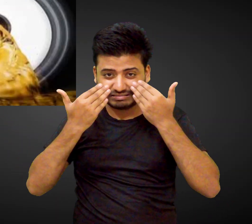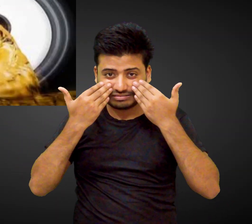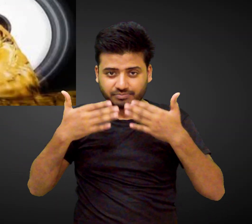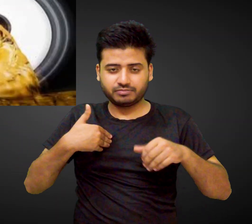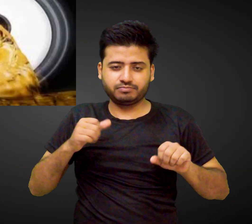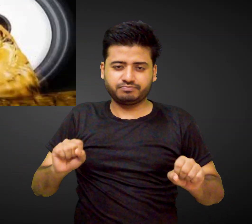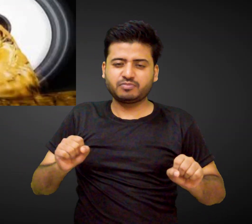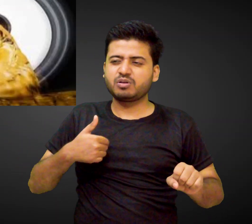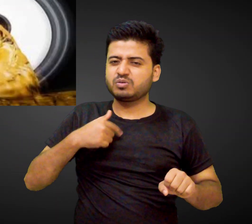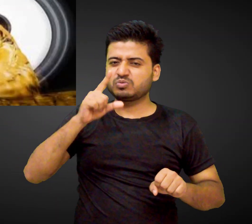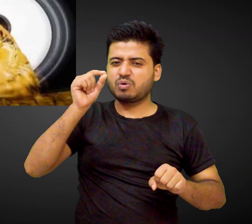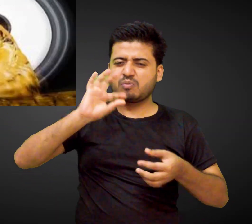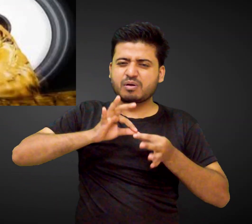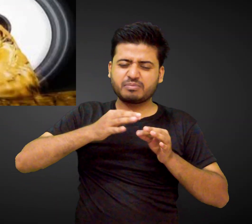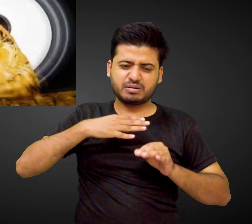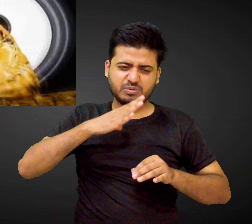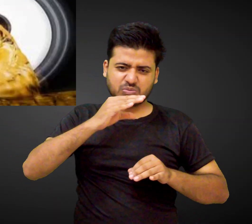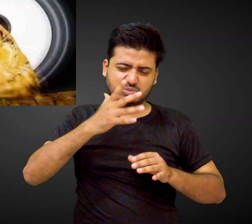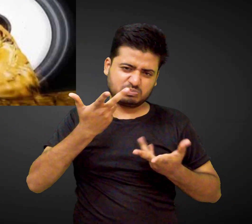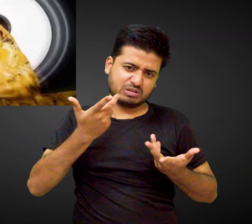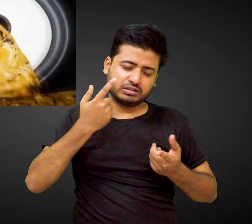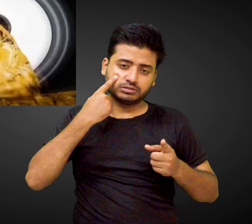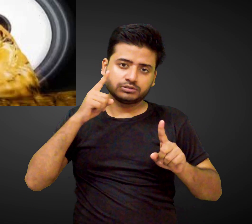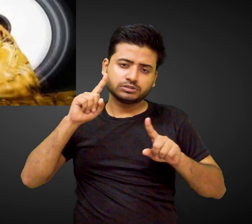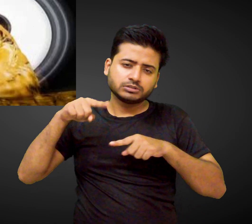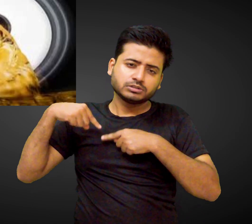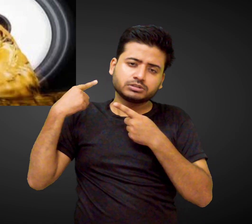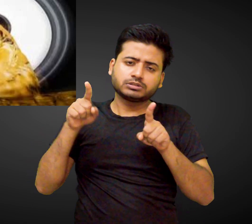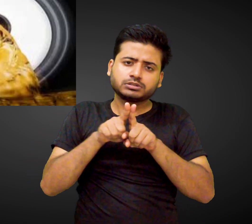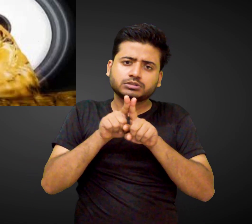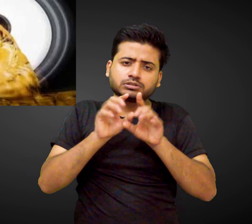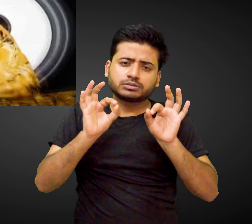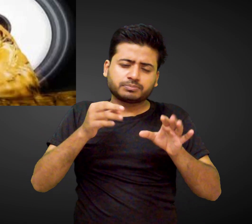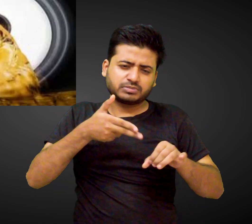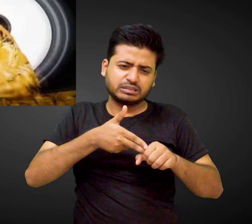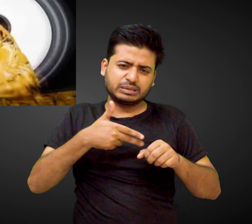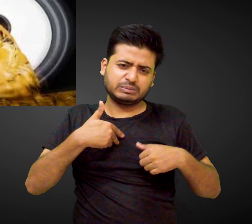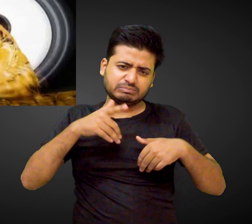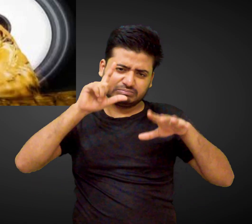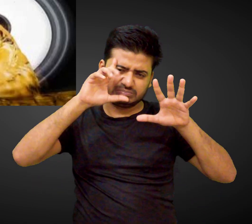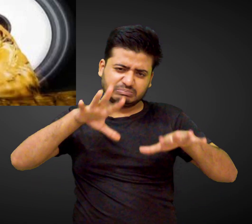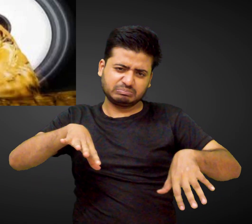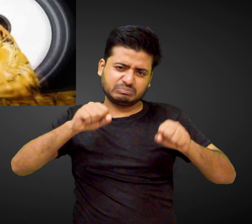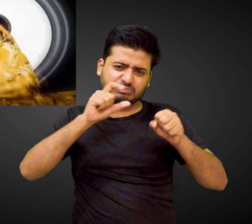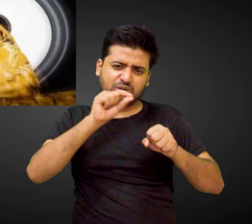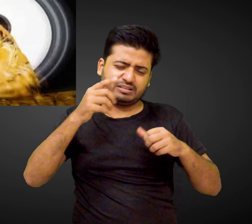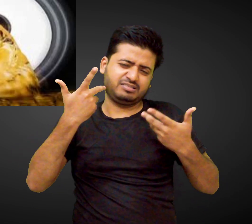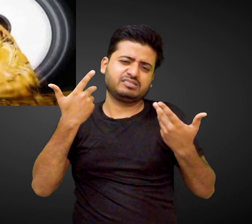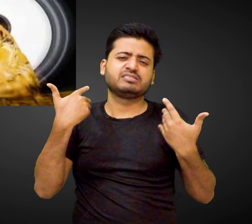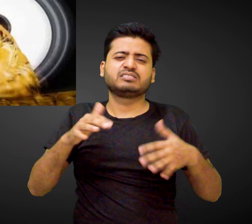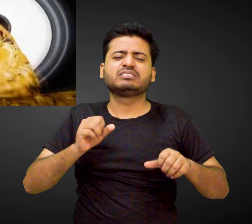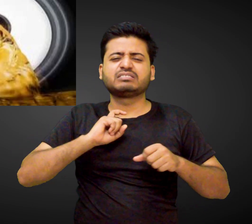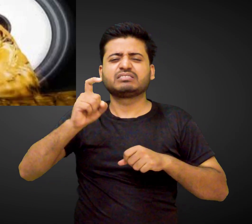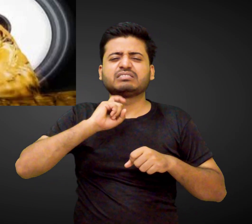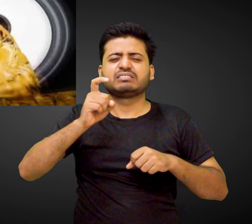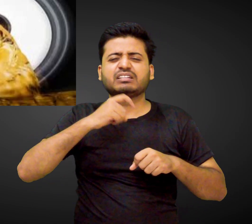fuel efficiency. Get routine tune-ups. Use the manufacturer's recommended grade of motor oil and replace dirty